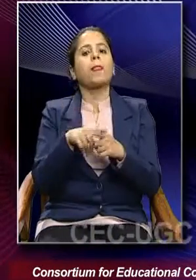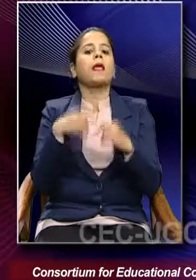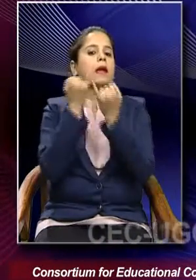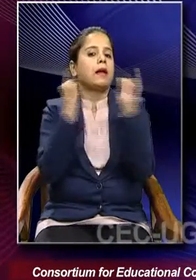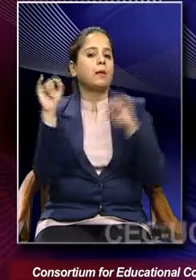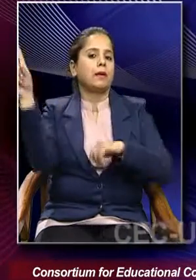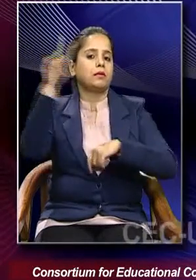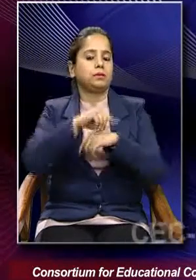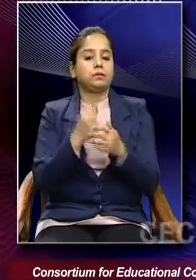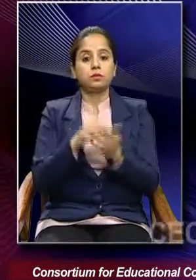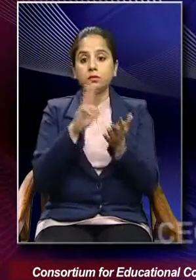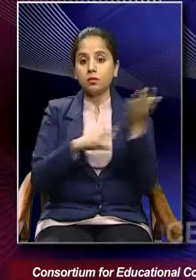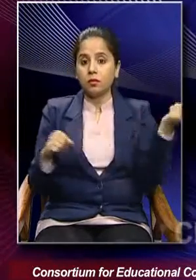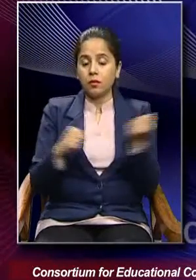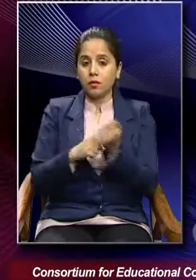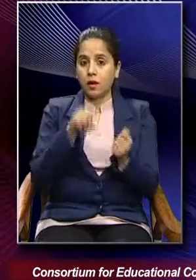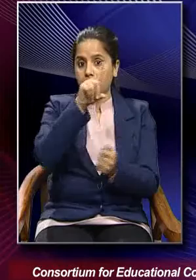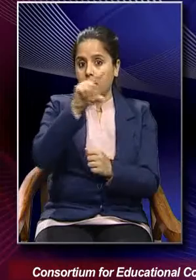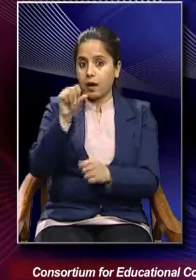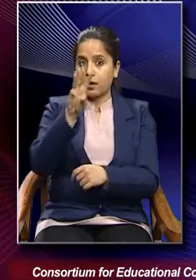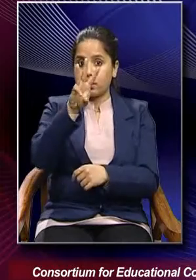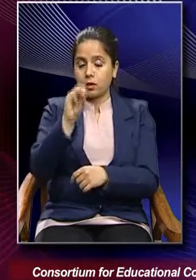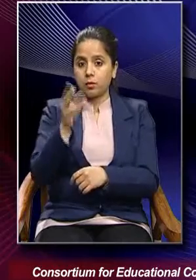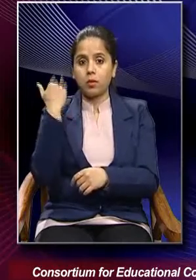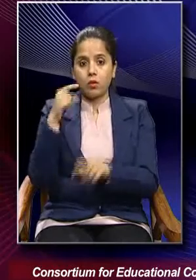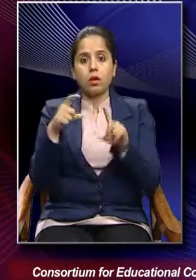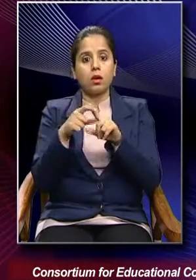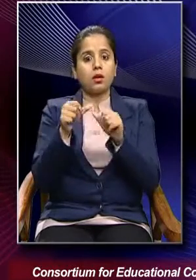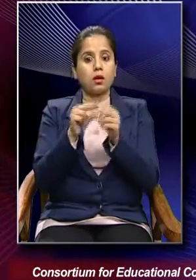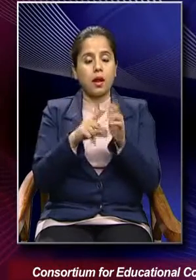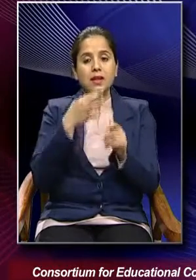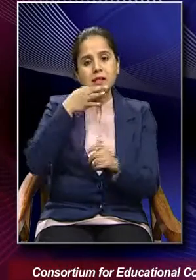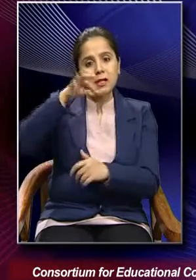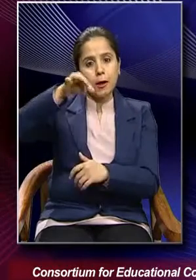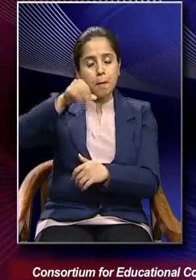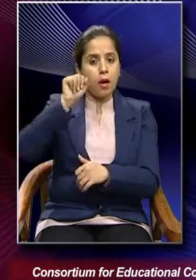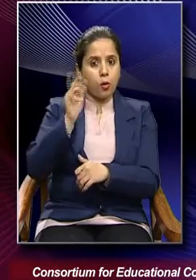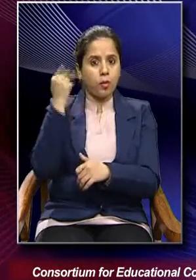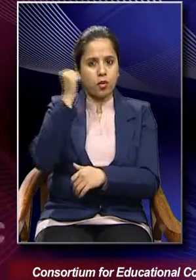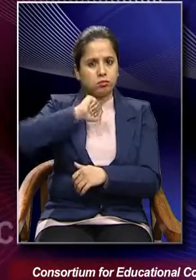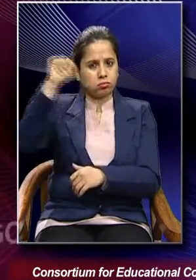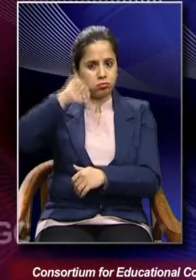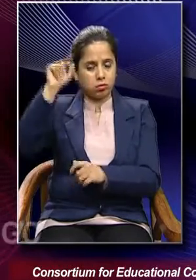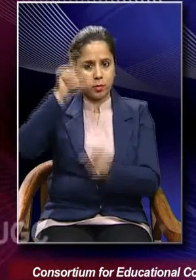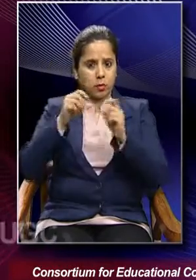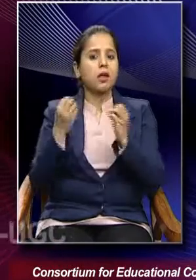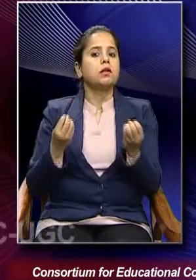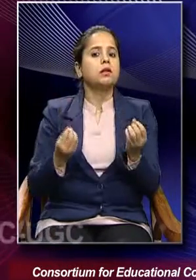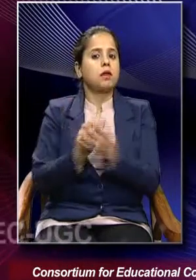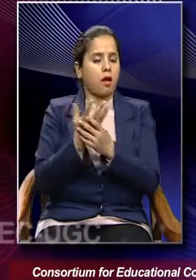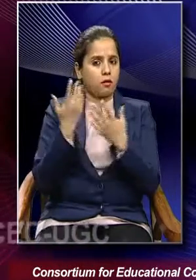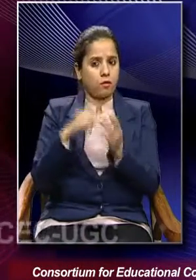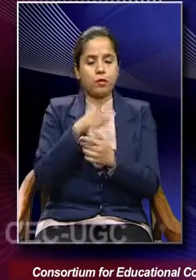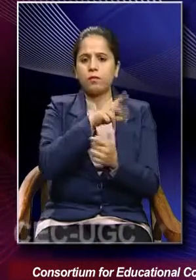in March 1930, Dandi March or Namak Satyagraha was started, during which